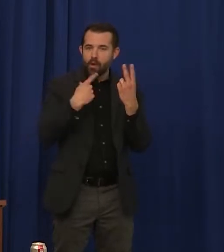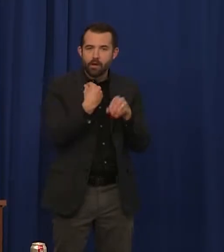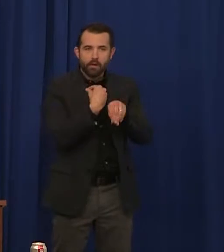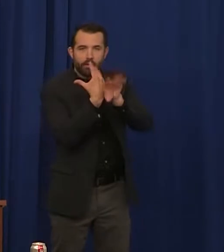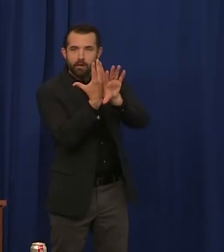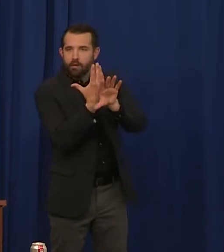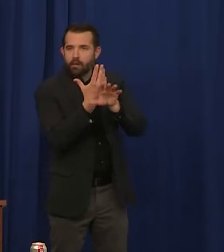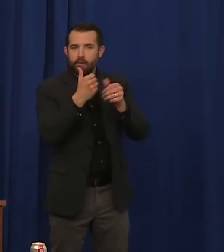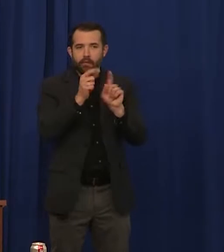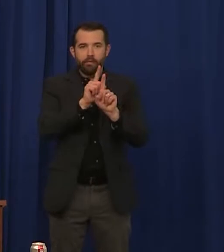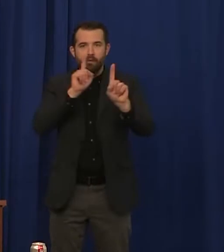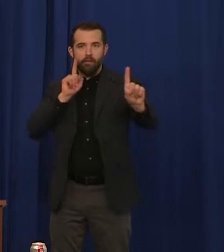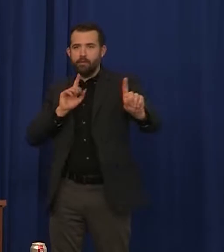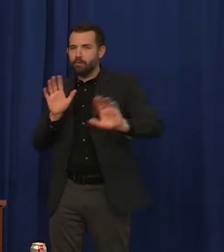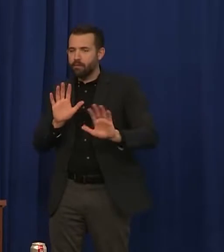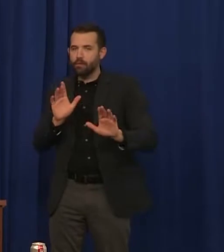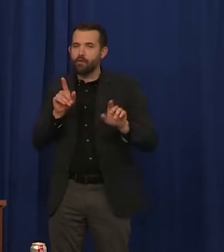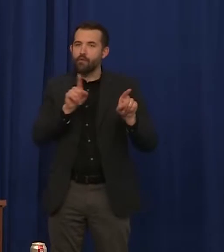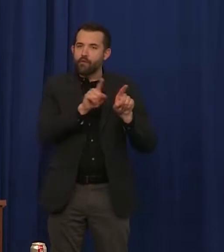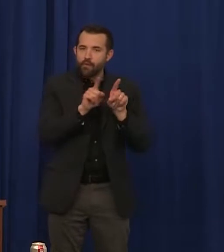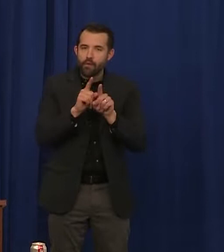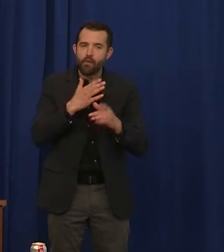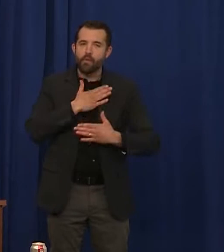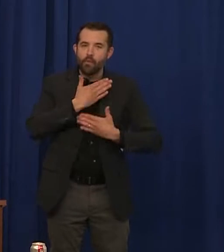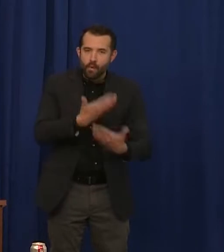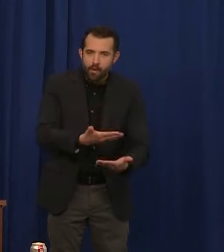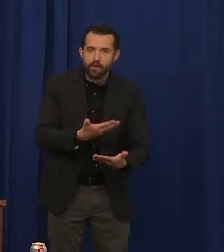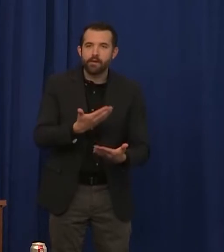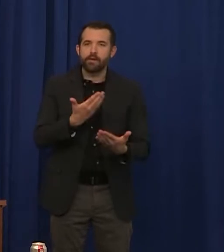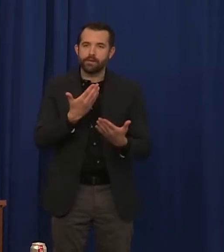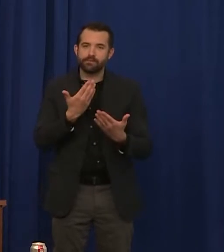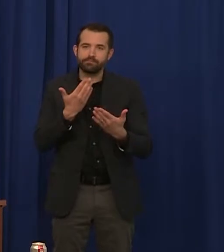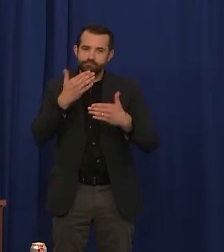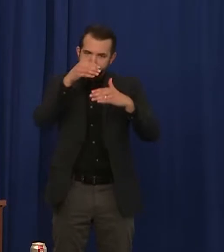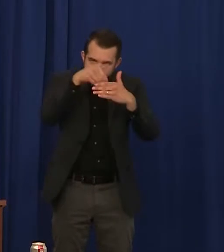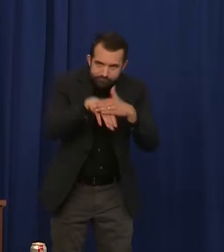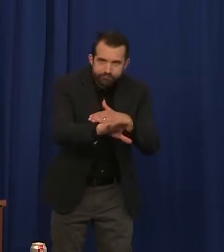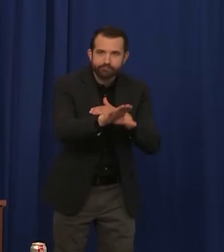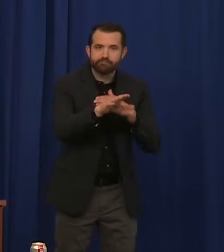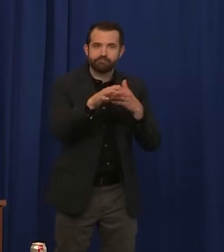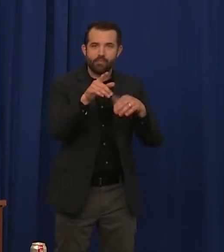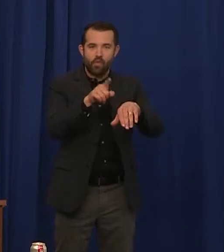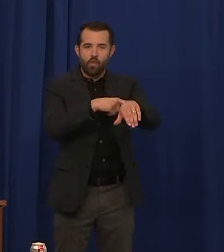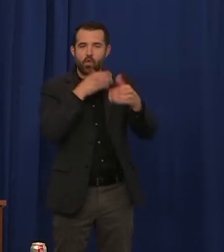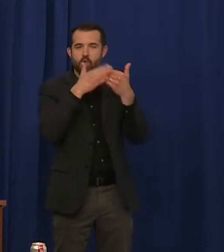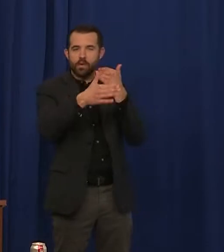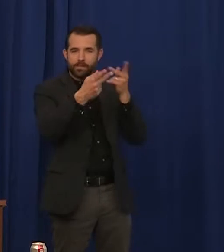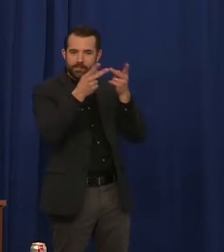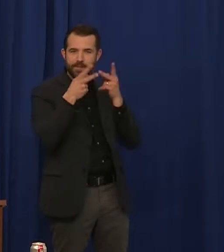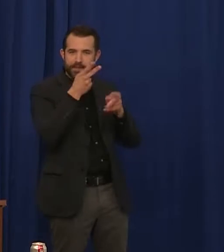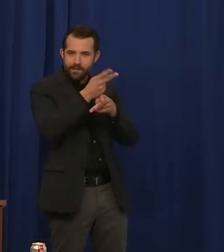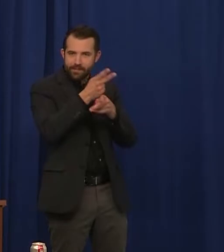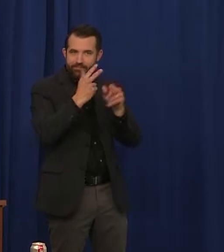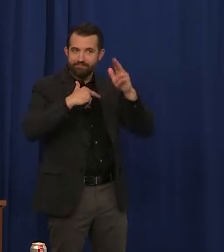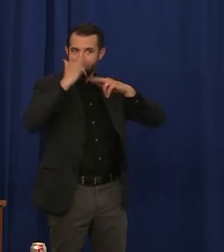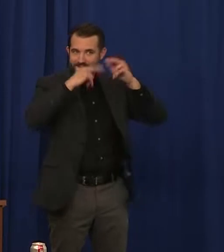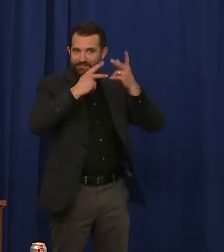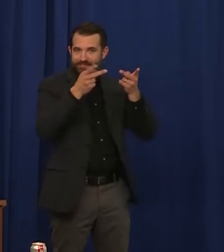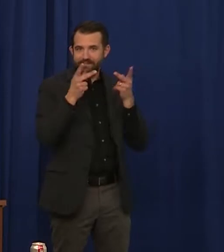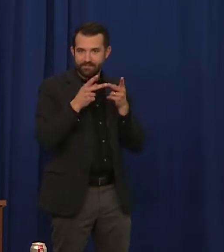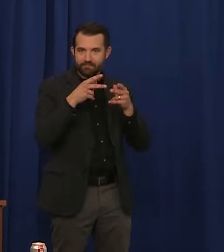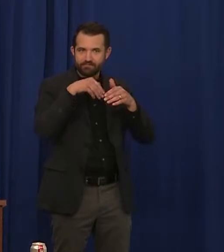services via teleconference, but 2 individuals themselves have volunteered to actually go